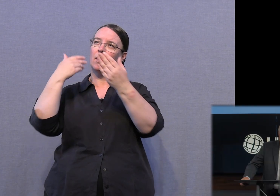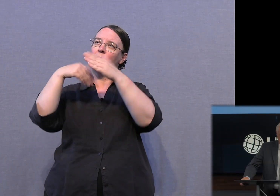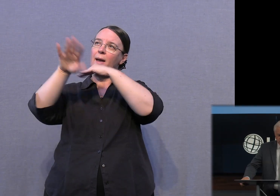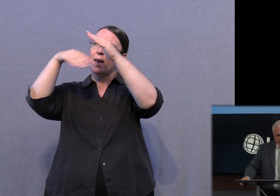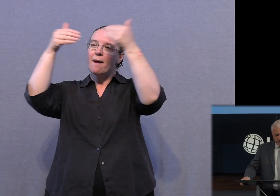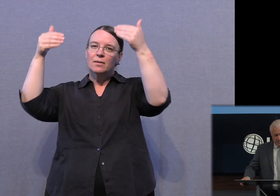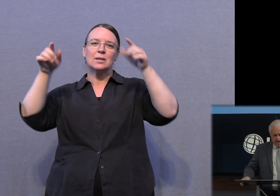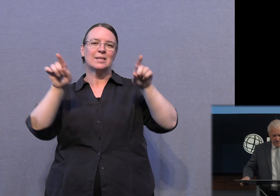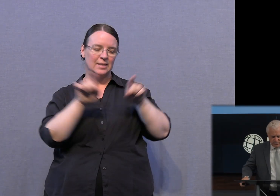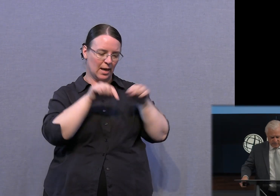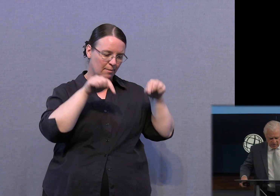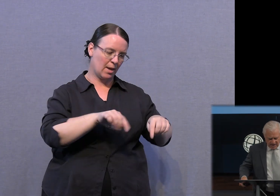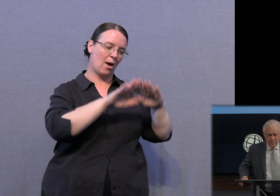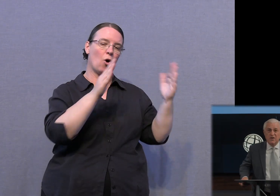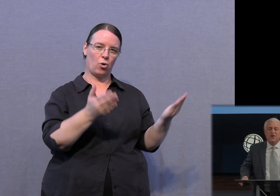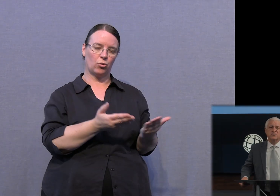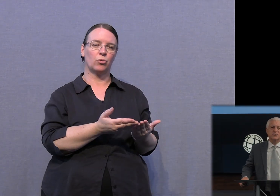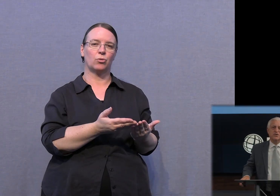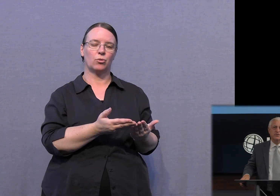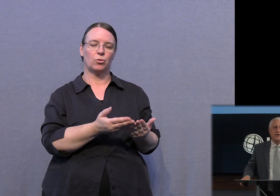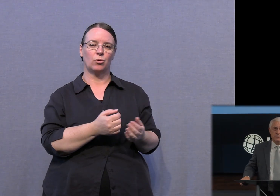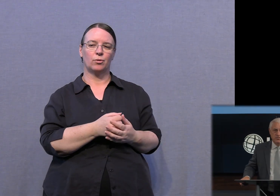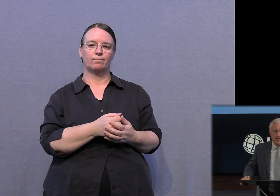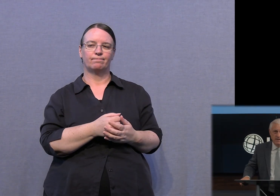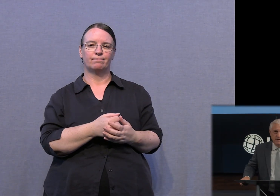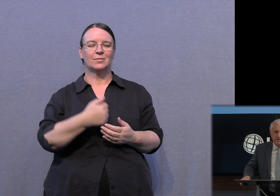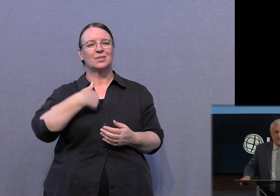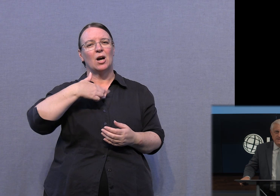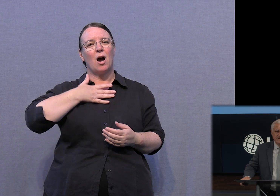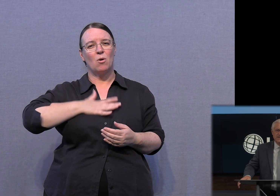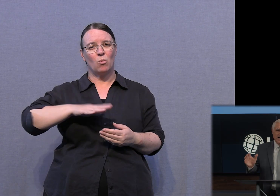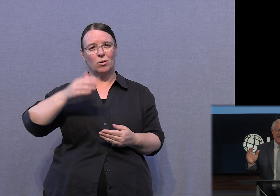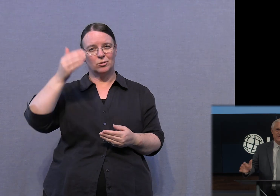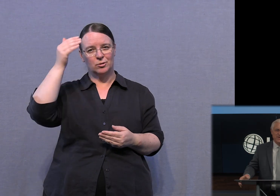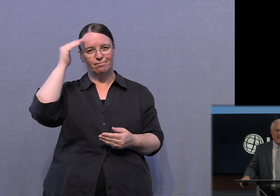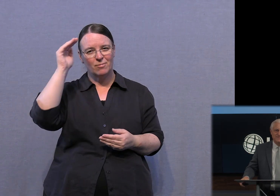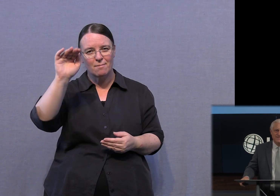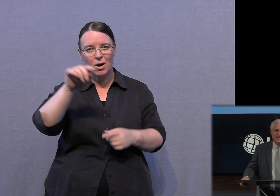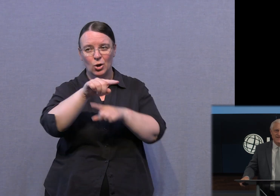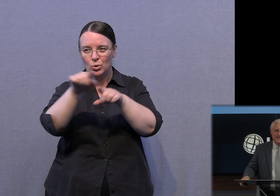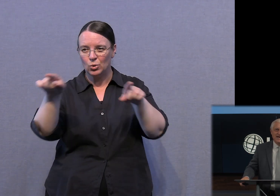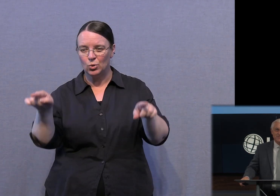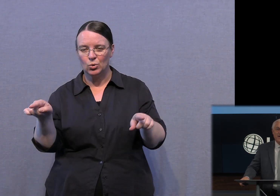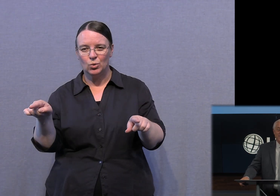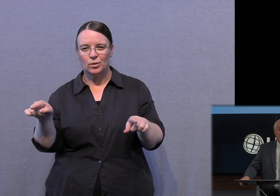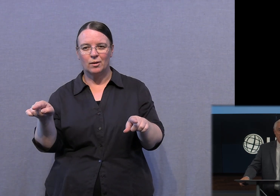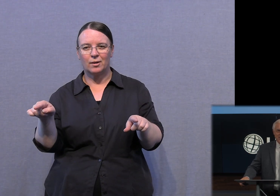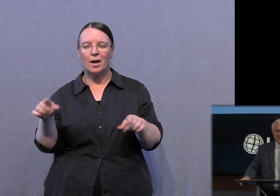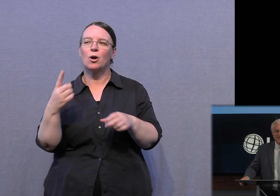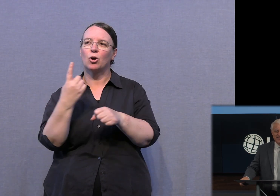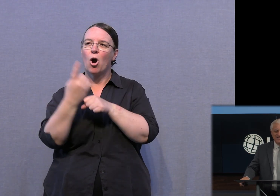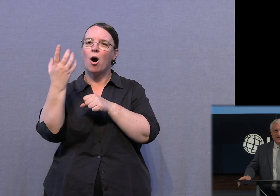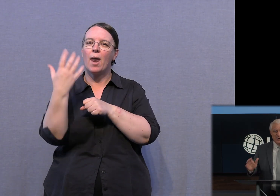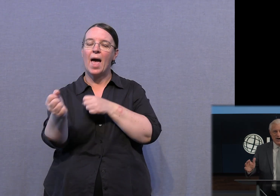And so I just want to remind you, United Pentecostal Church of Australia, God has a plan. He has a plan for your